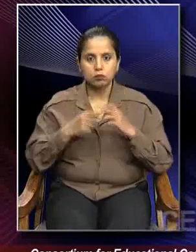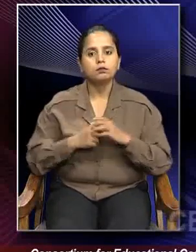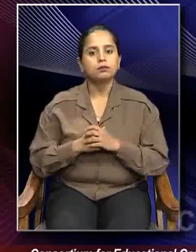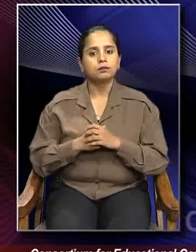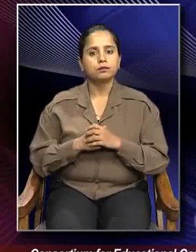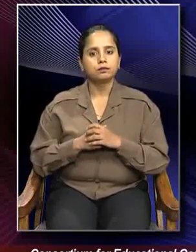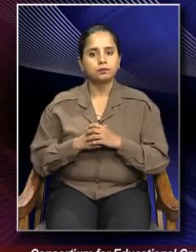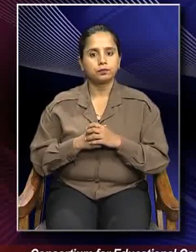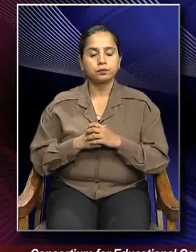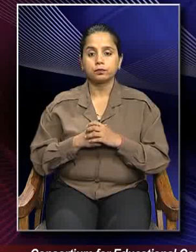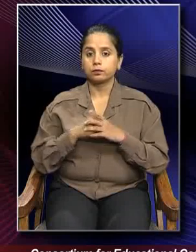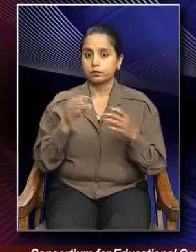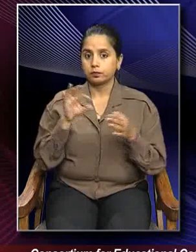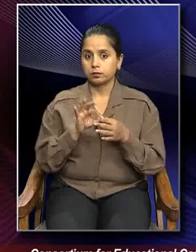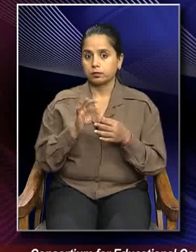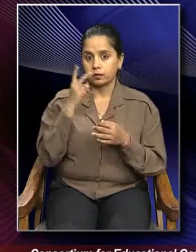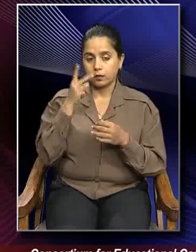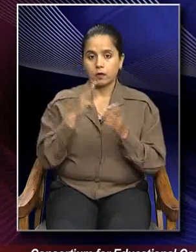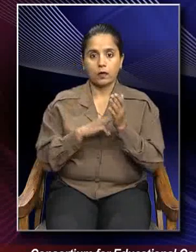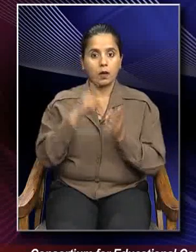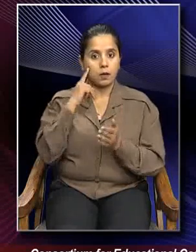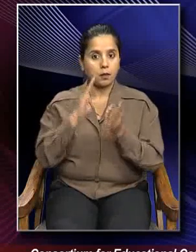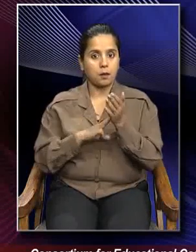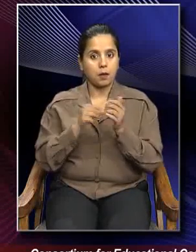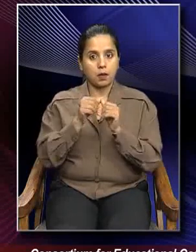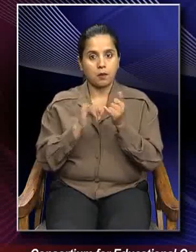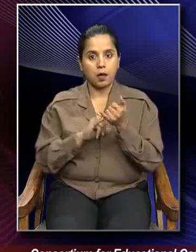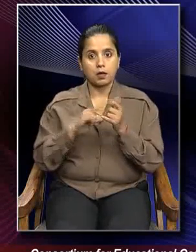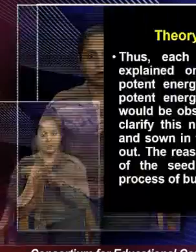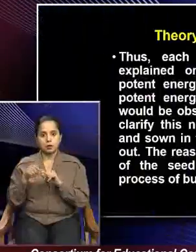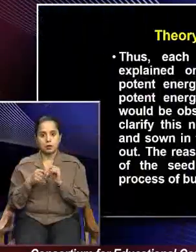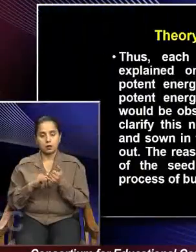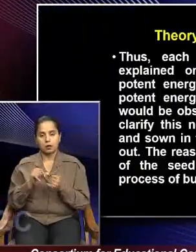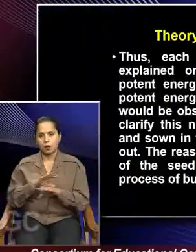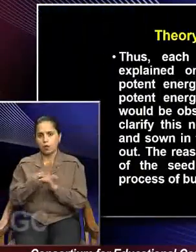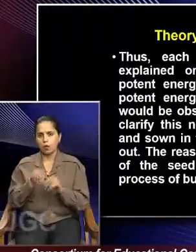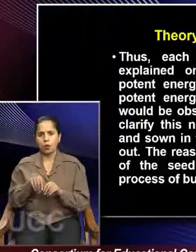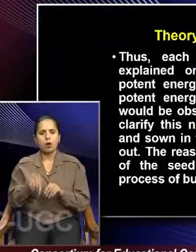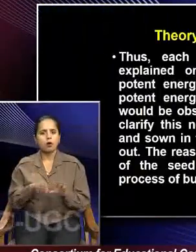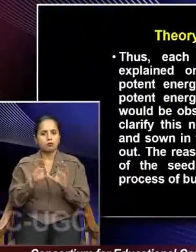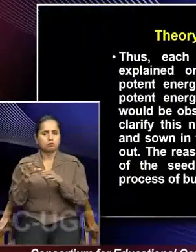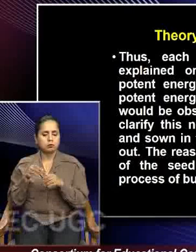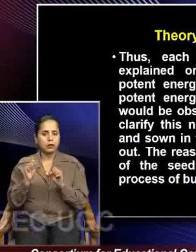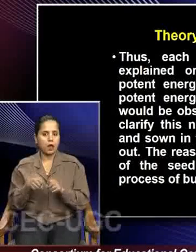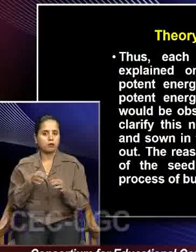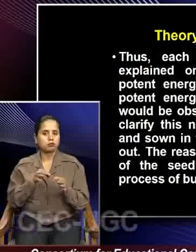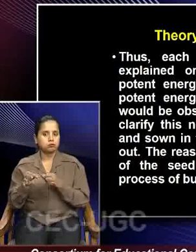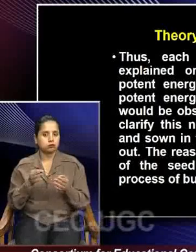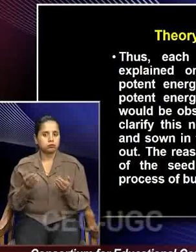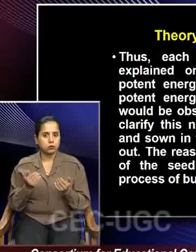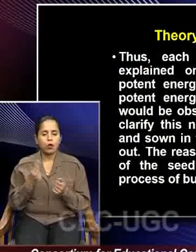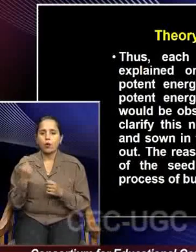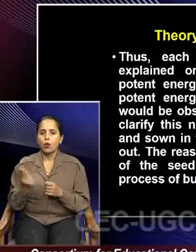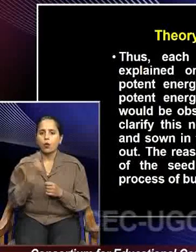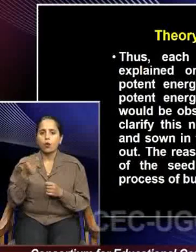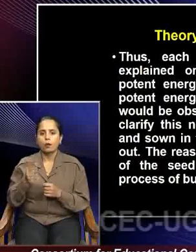That according to Mīmāṃsakas, each phenomena can be explained only by